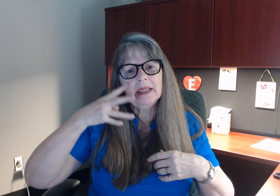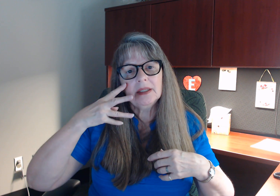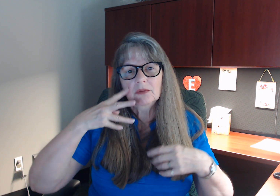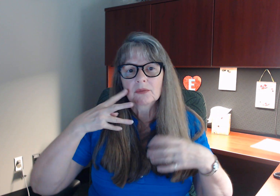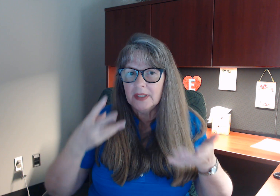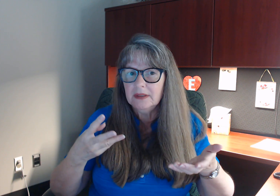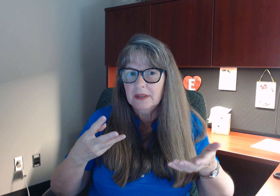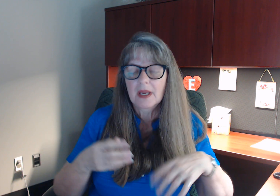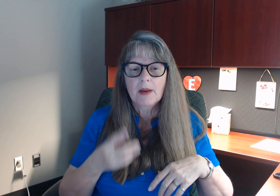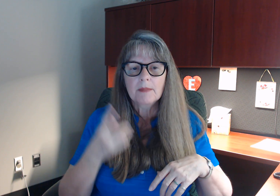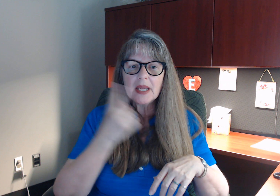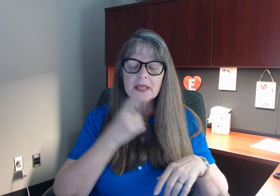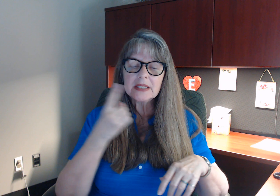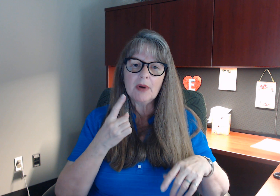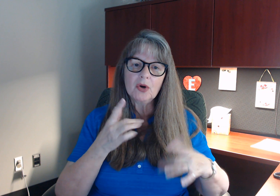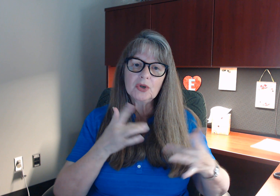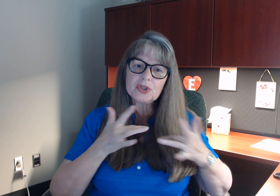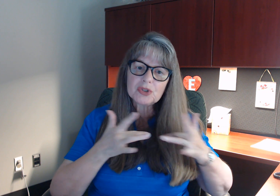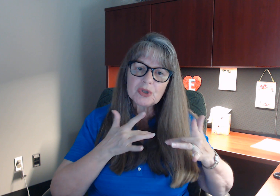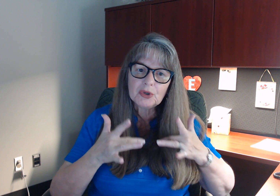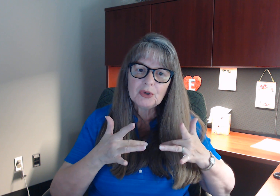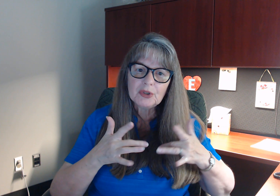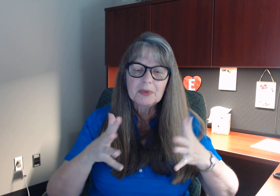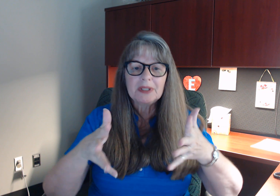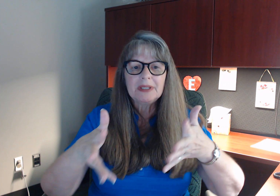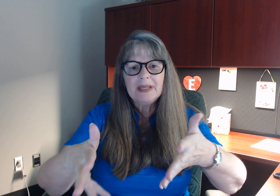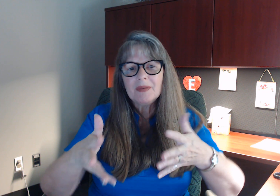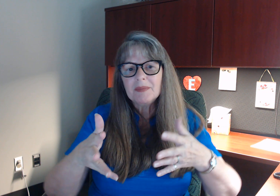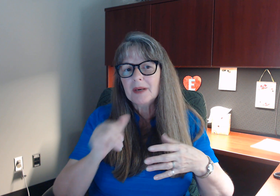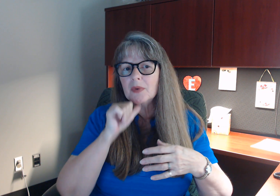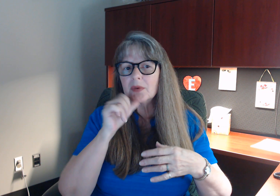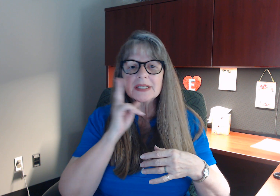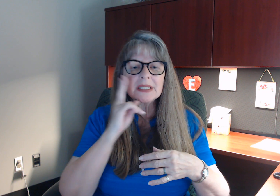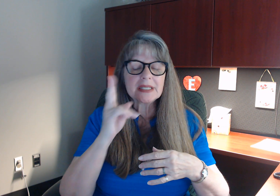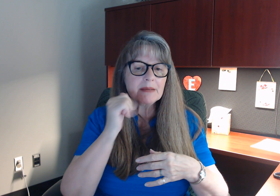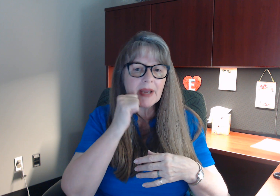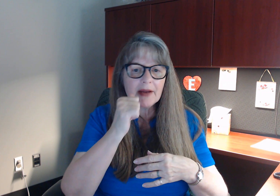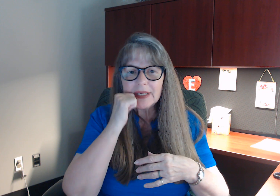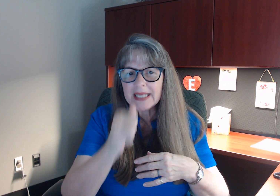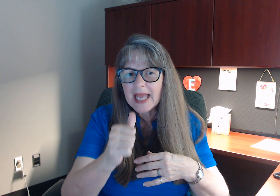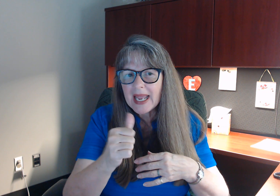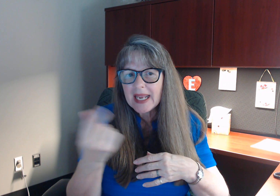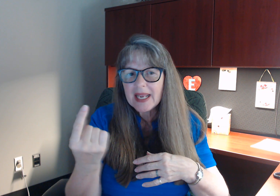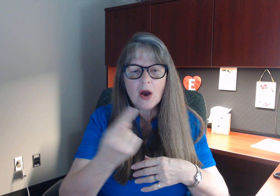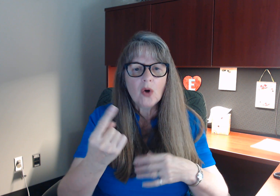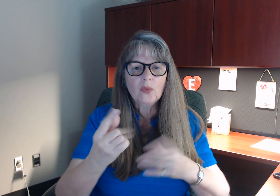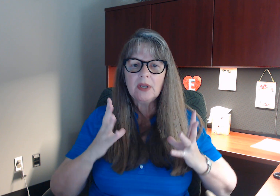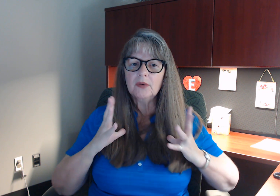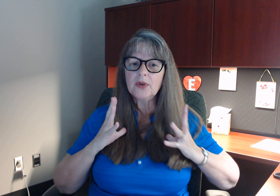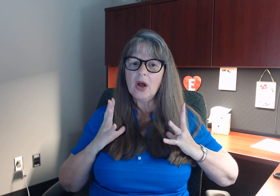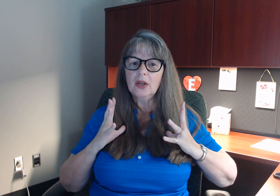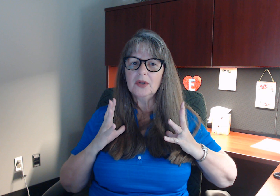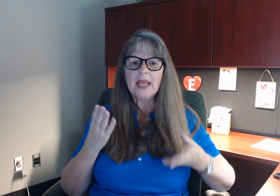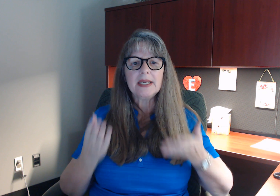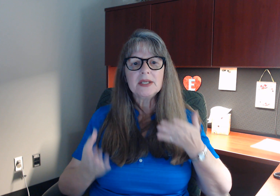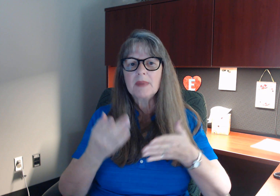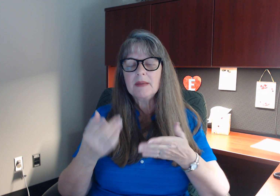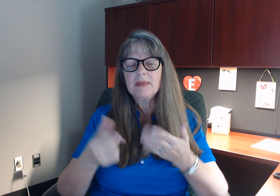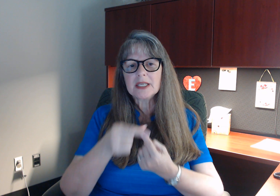crying, right? Because I'm all concerned. I'm going to leave them there. I'm not going to see them every day, only on holidays, maybe a